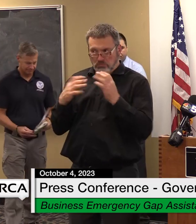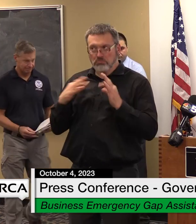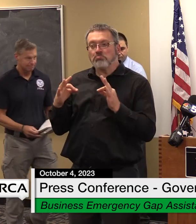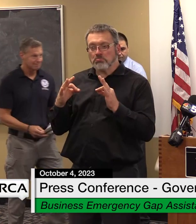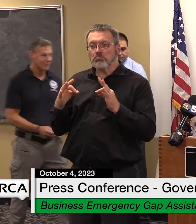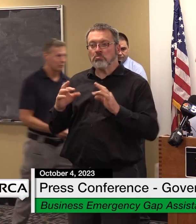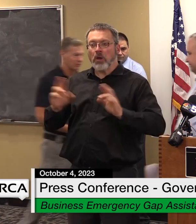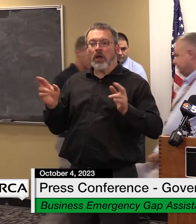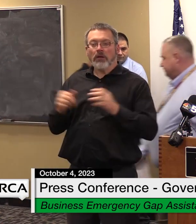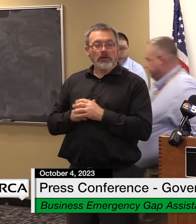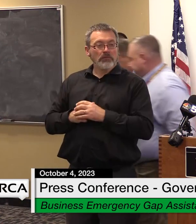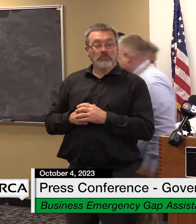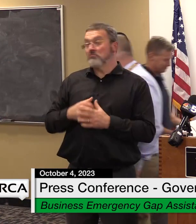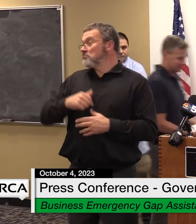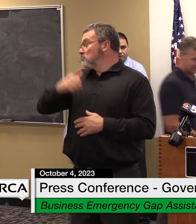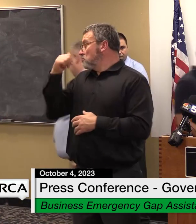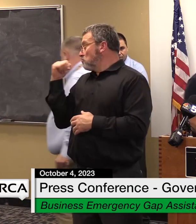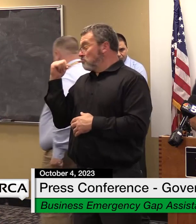Roy.